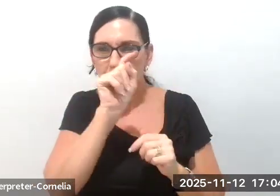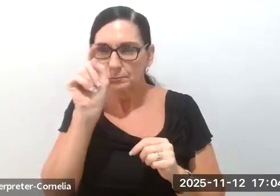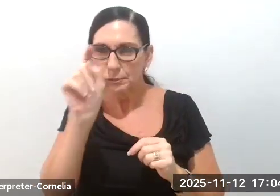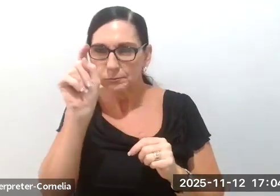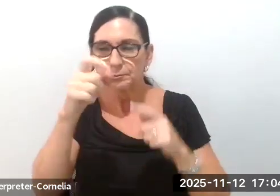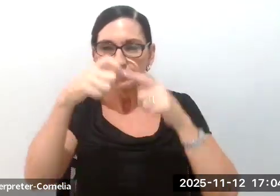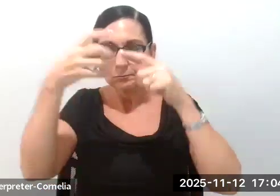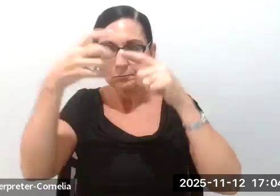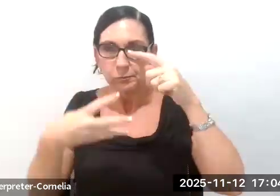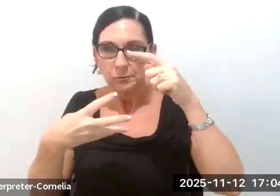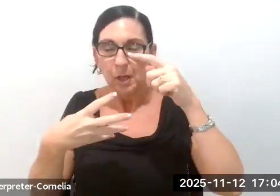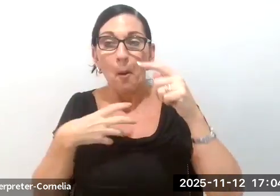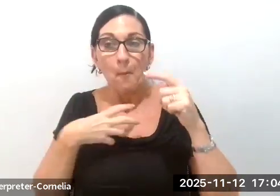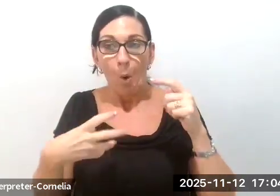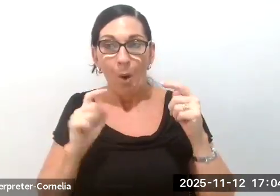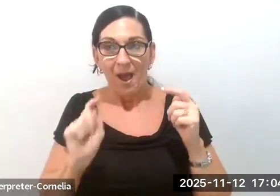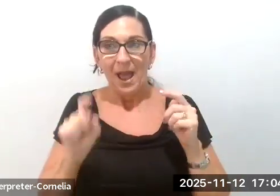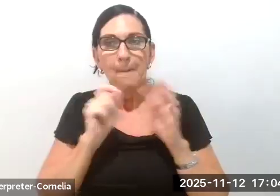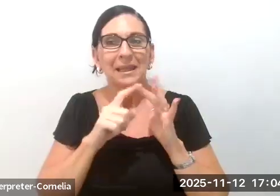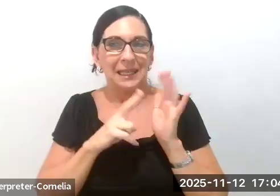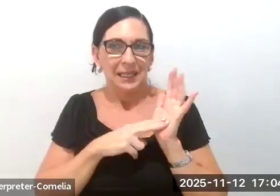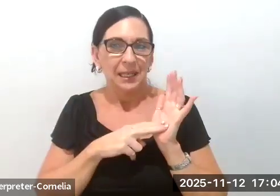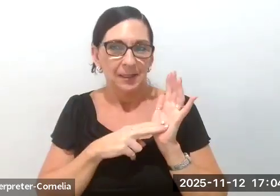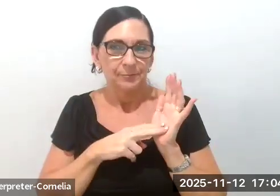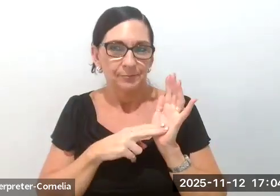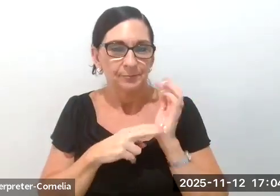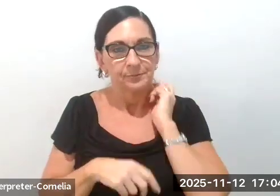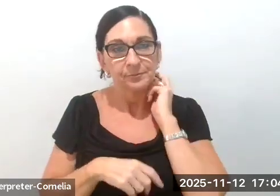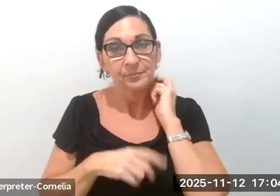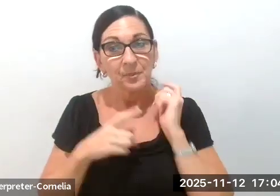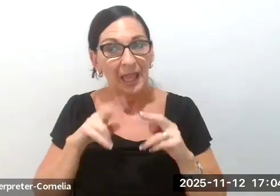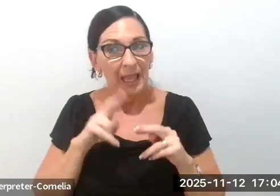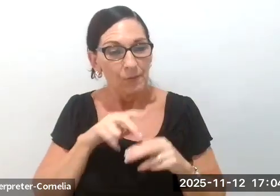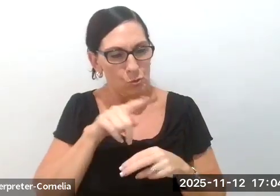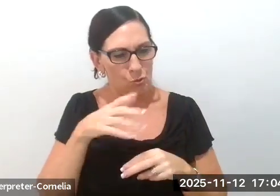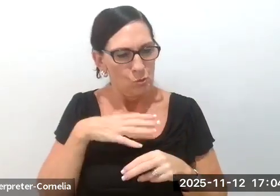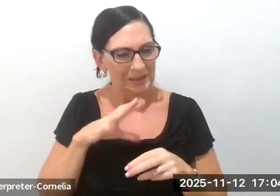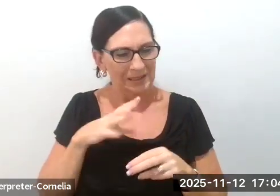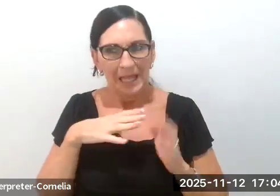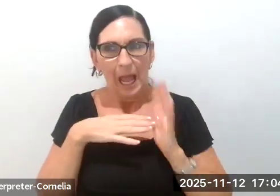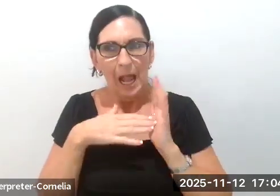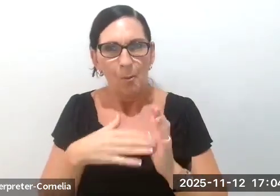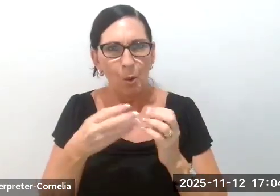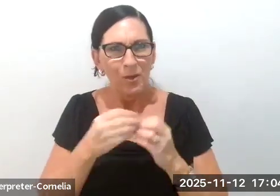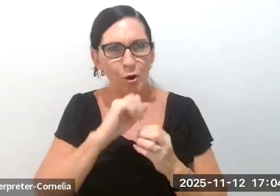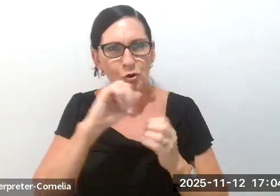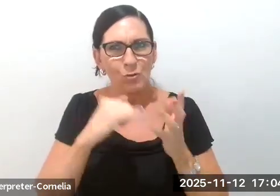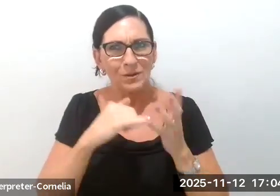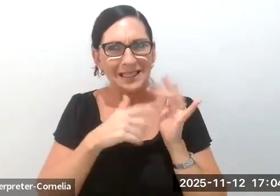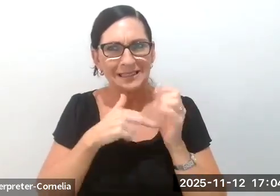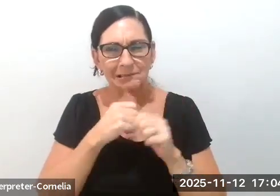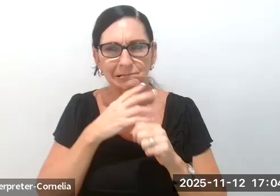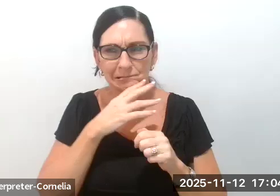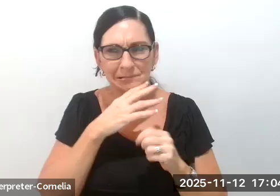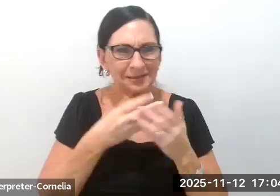then it says more, and then select Pin Video. If you need any help adjusting your settings, feel free to ask in their